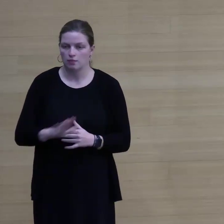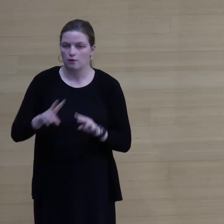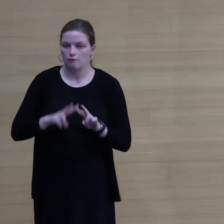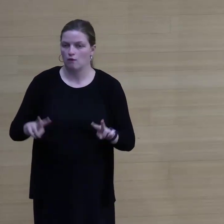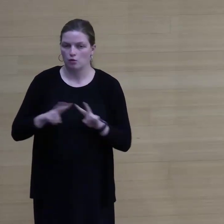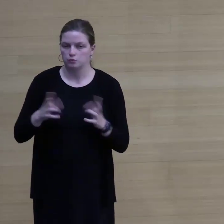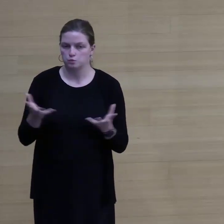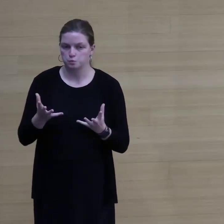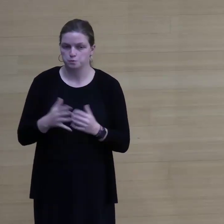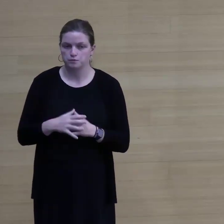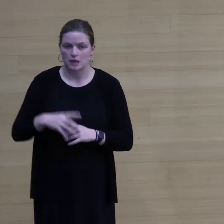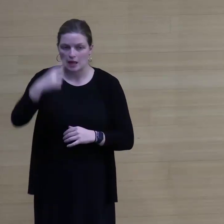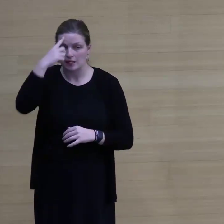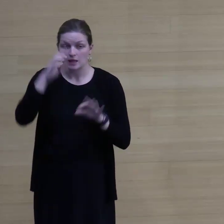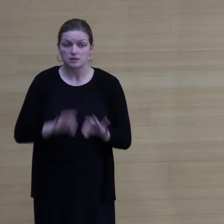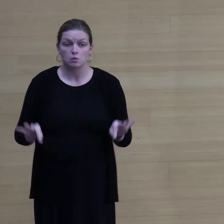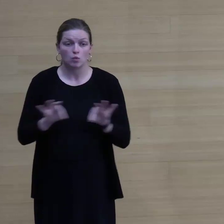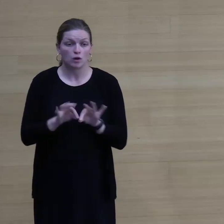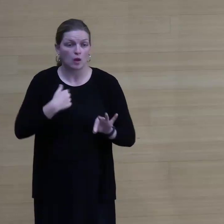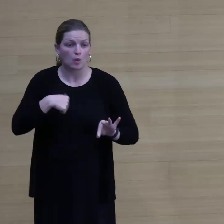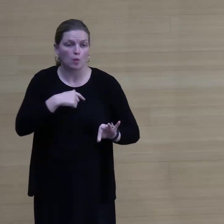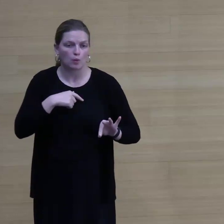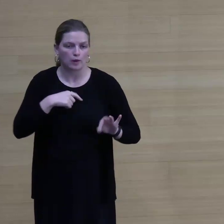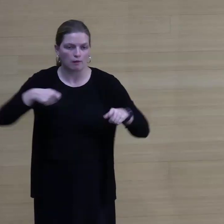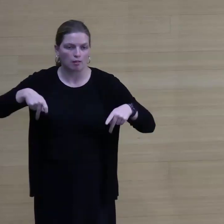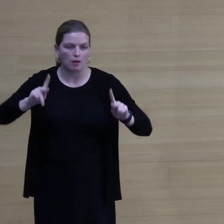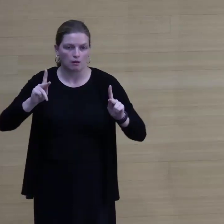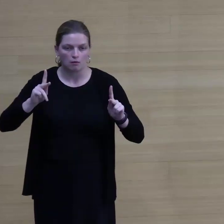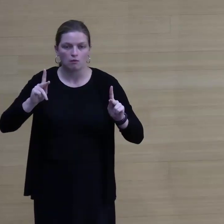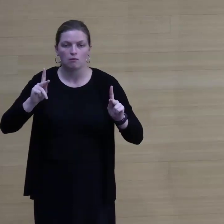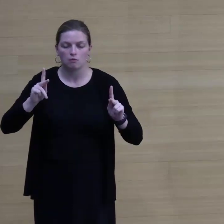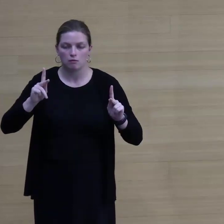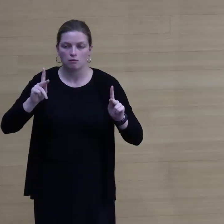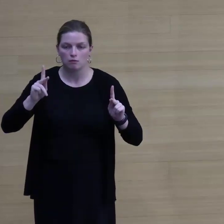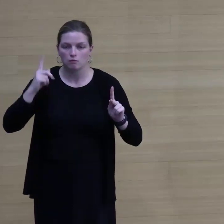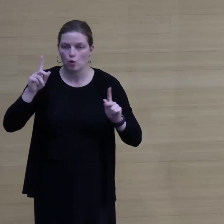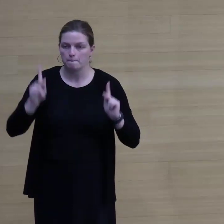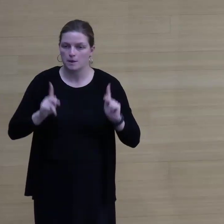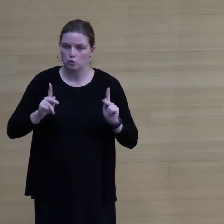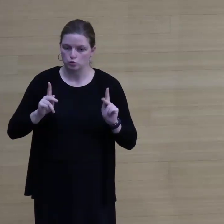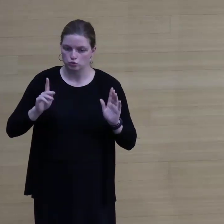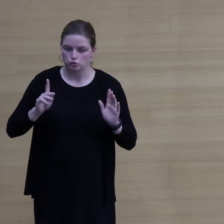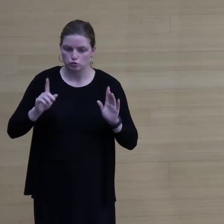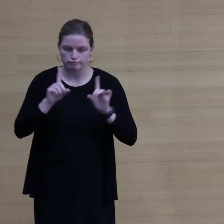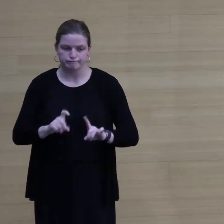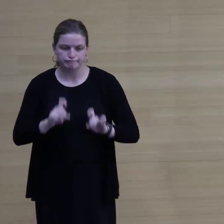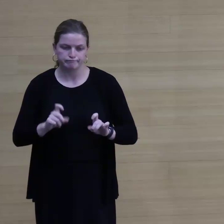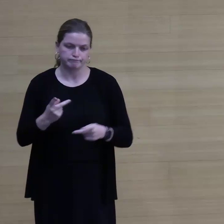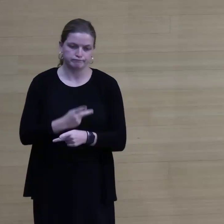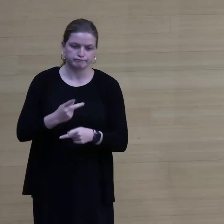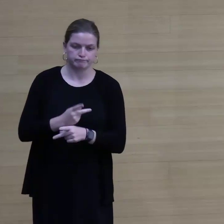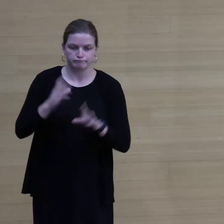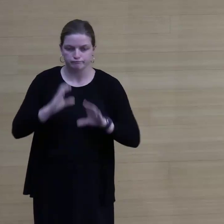values are. And I think it's really important that we do give permission for folks to explore